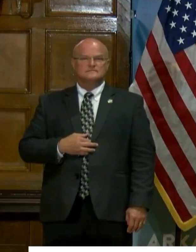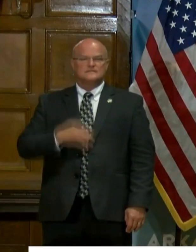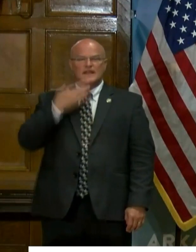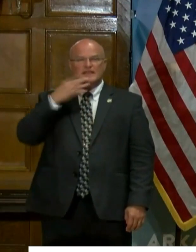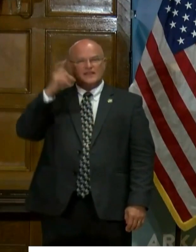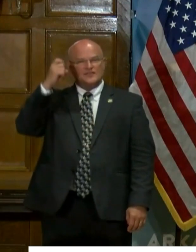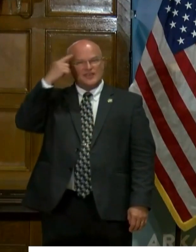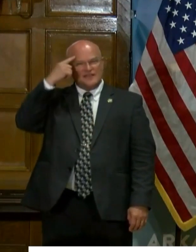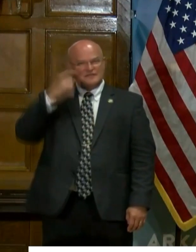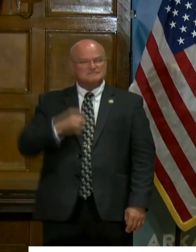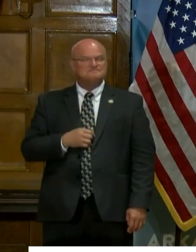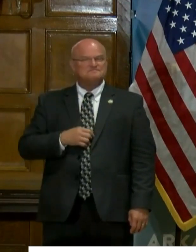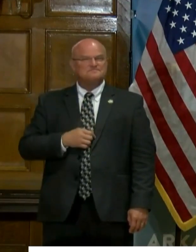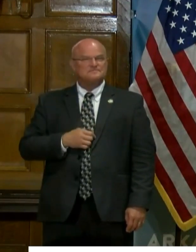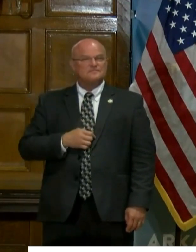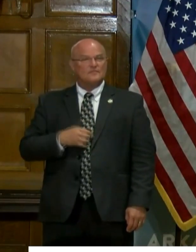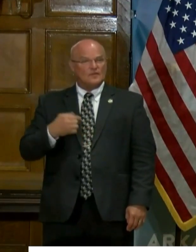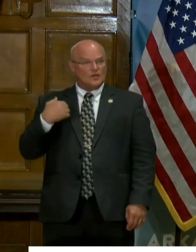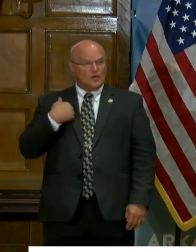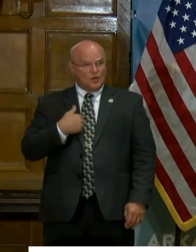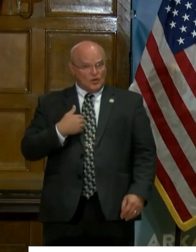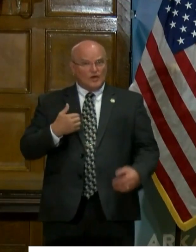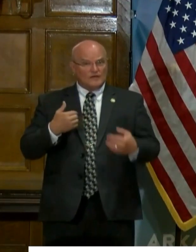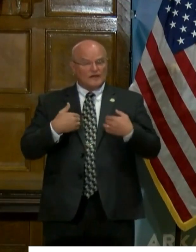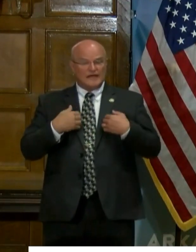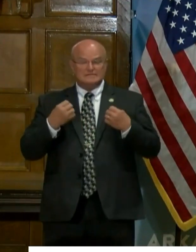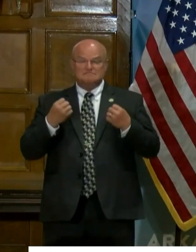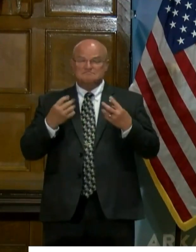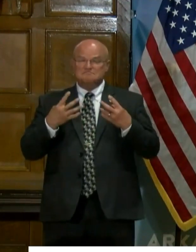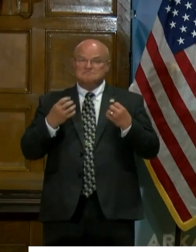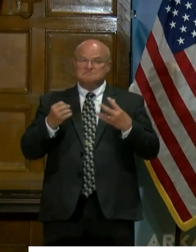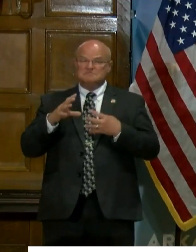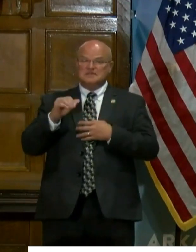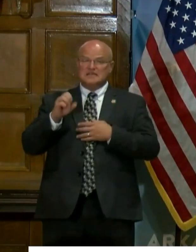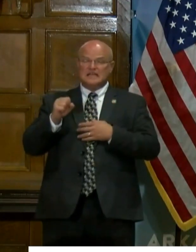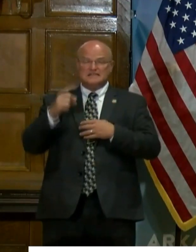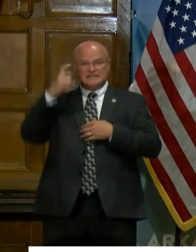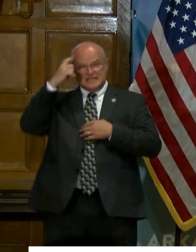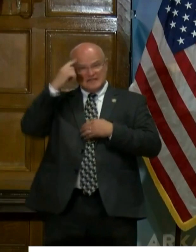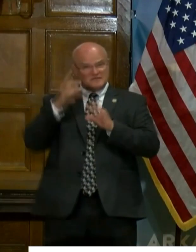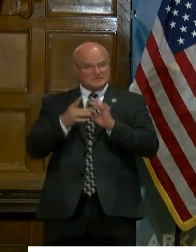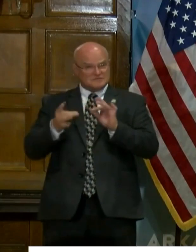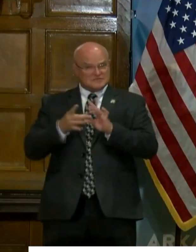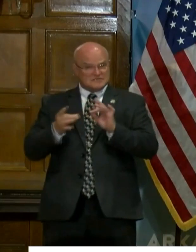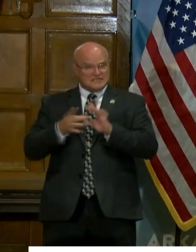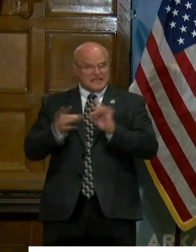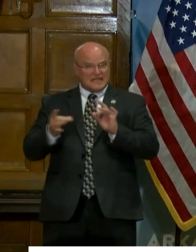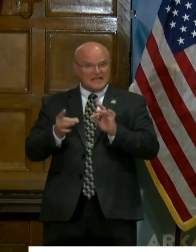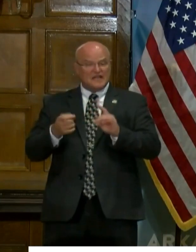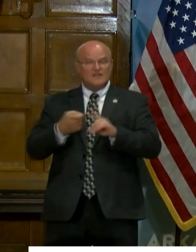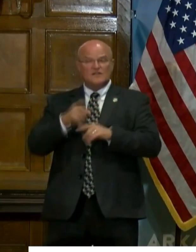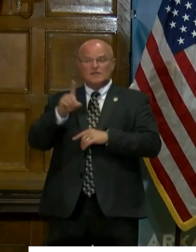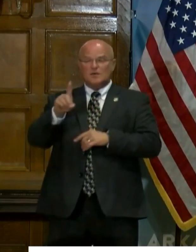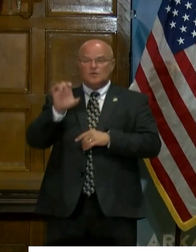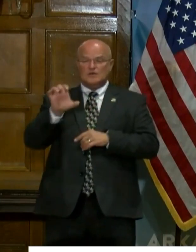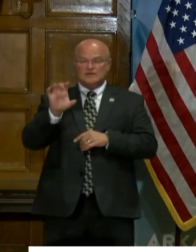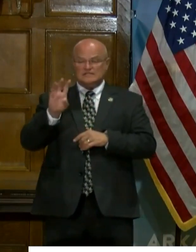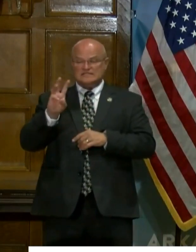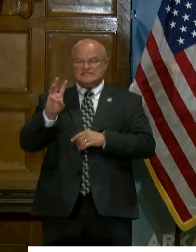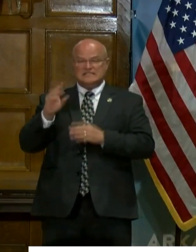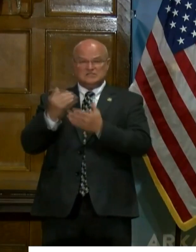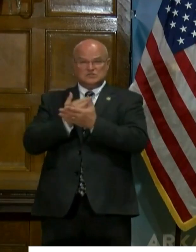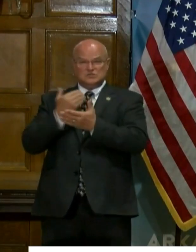Thank you, Governor. We have had quite a few cases, as the Governor has mentioned. Of the 106